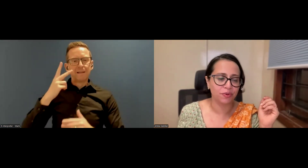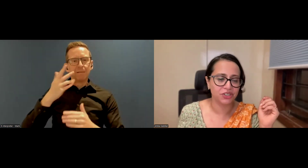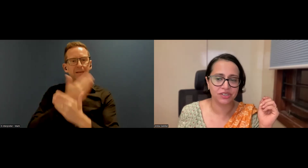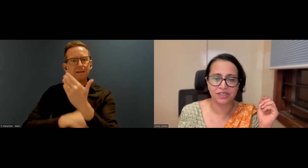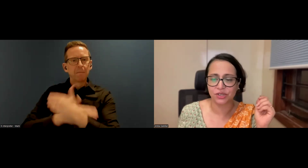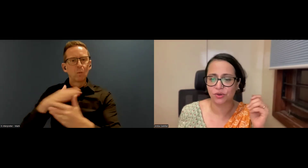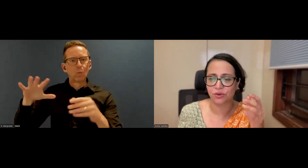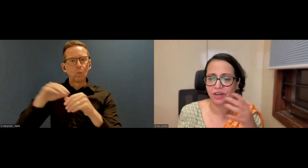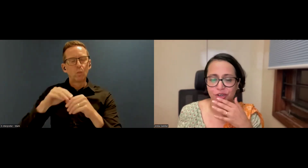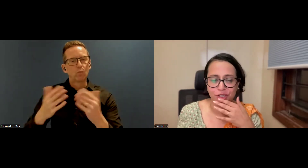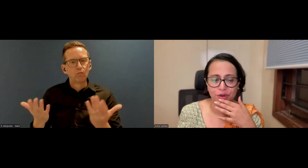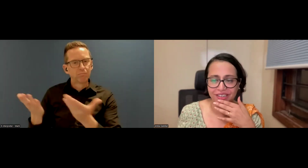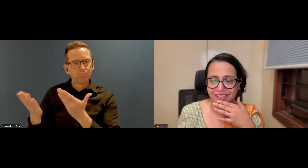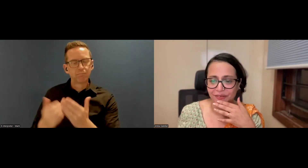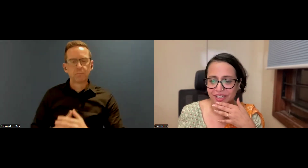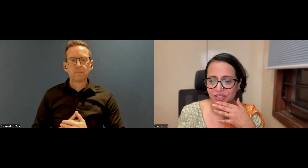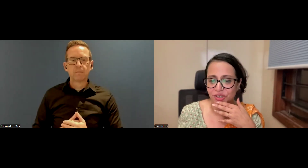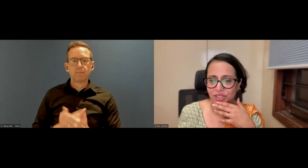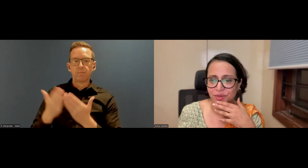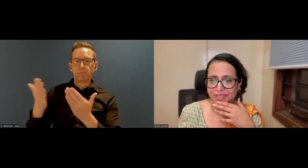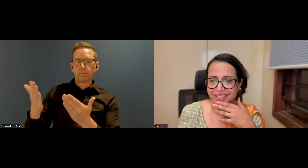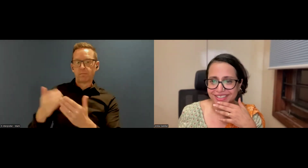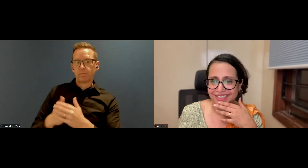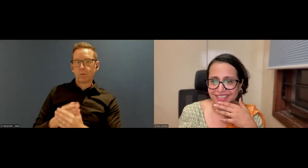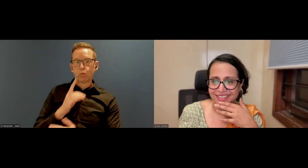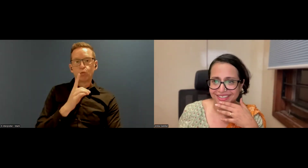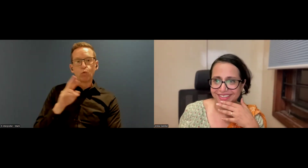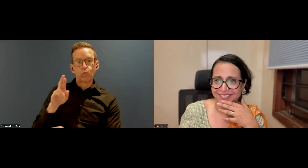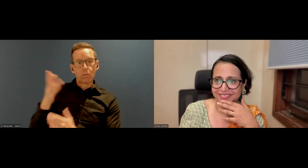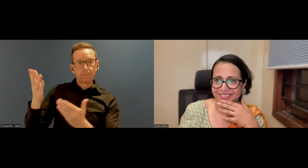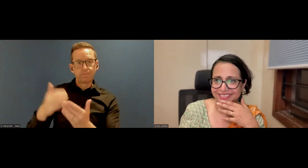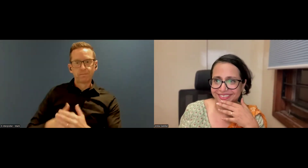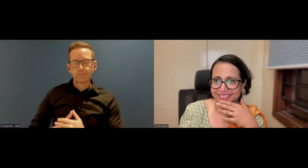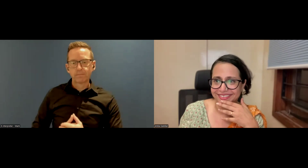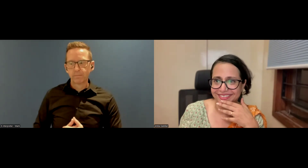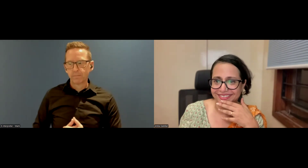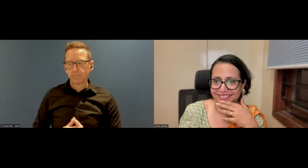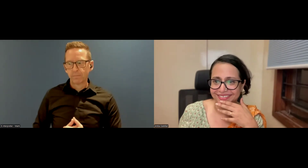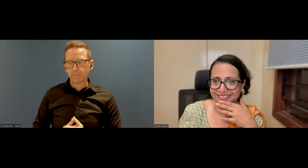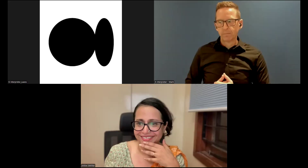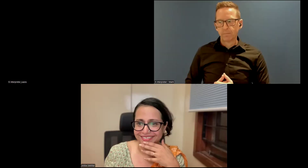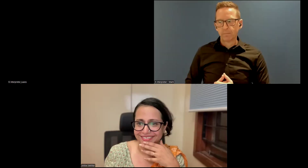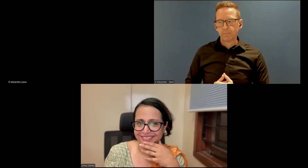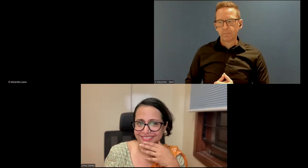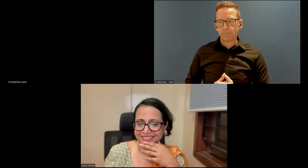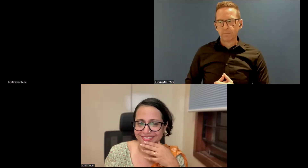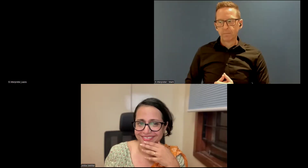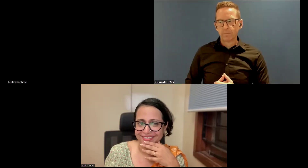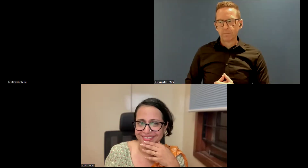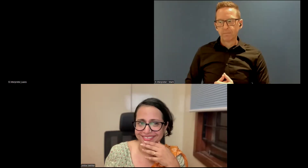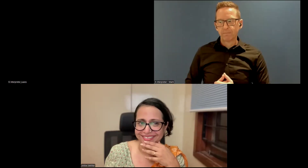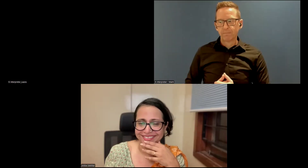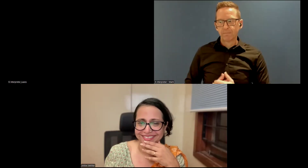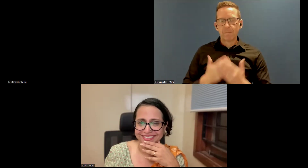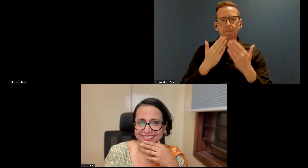international cooperation. So Dr. Mohannad, if I can turn to you. Yeah, thank you very much. I will be very literally strict to